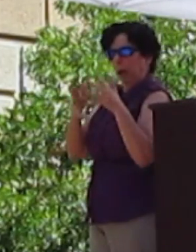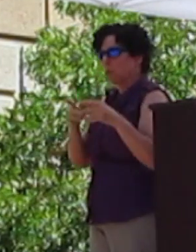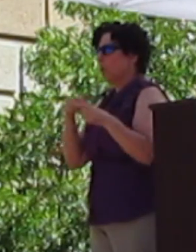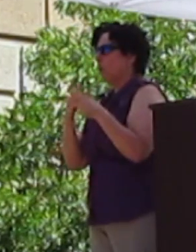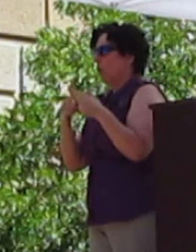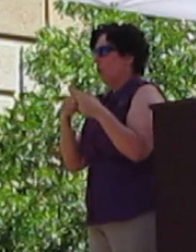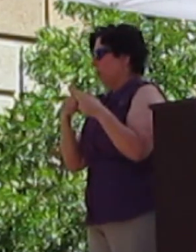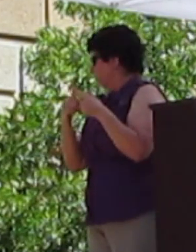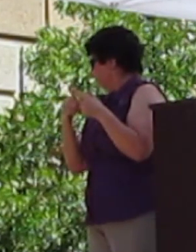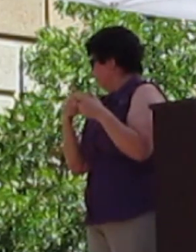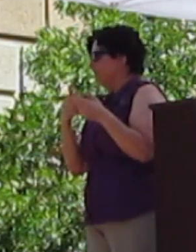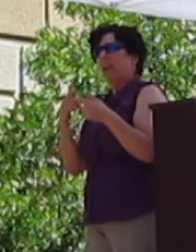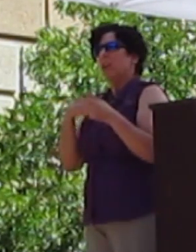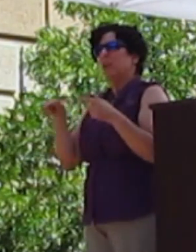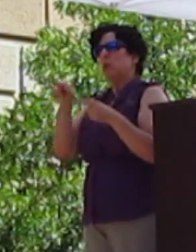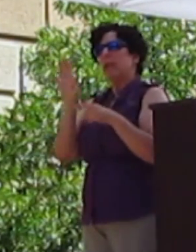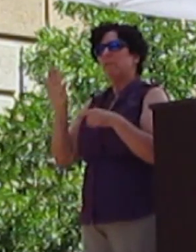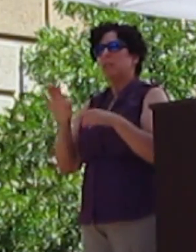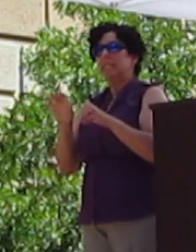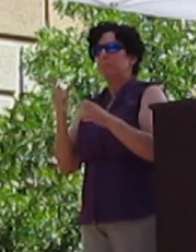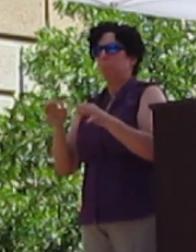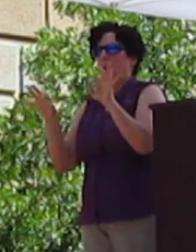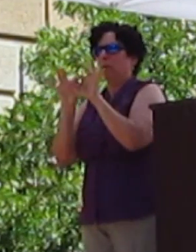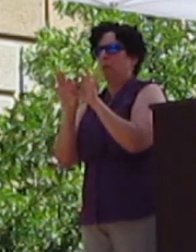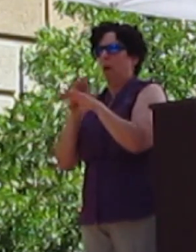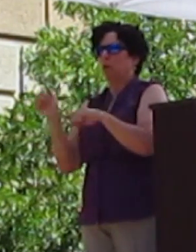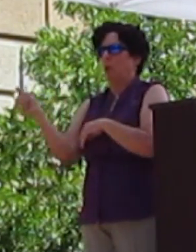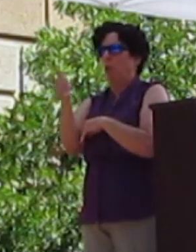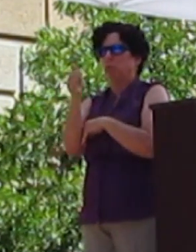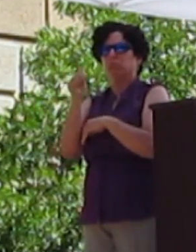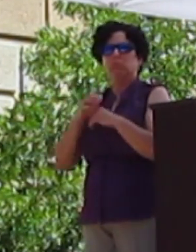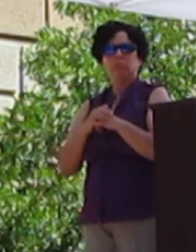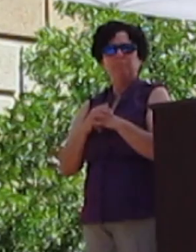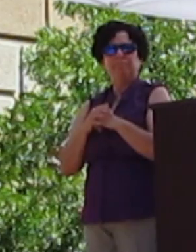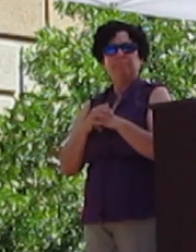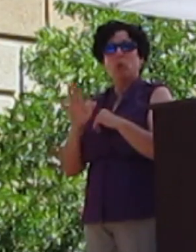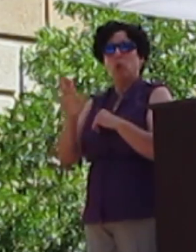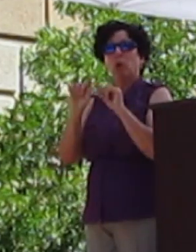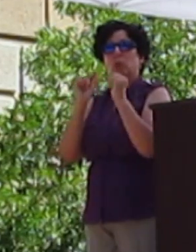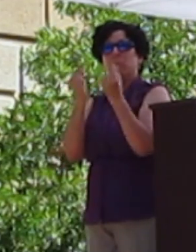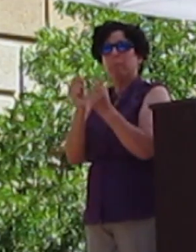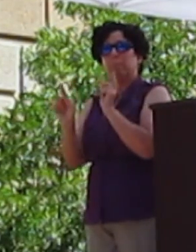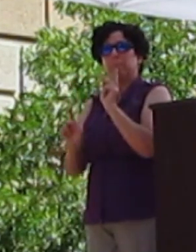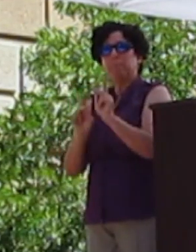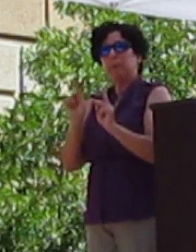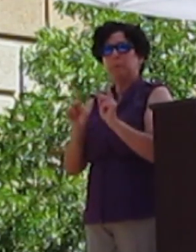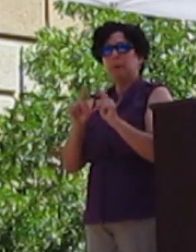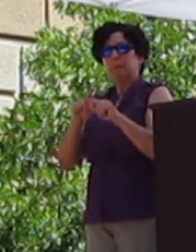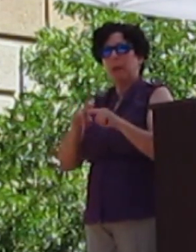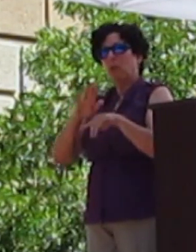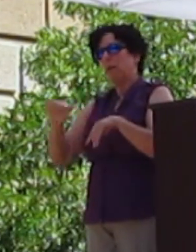your group of people never did anything important on their own. That would make it look like your group of people had always depended